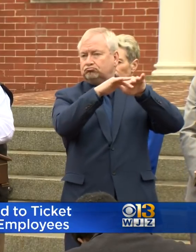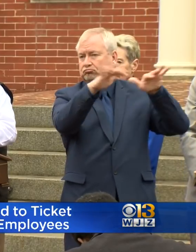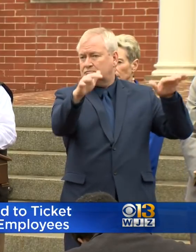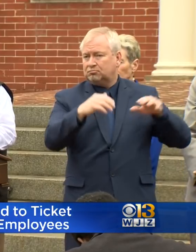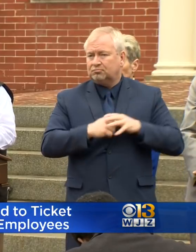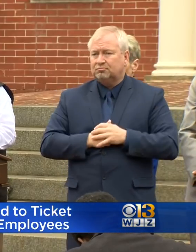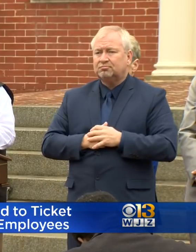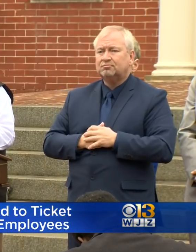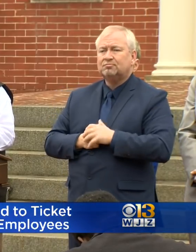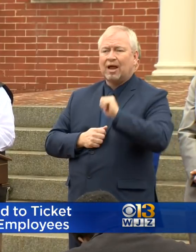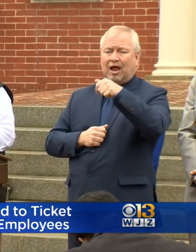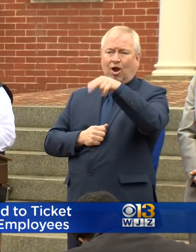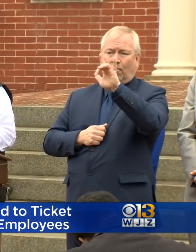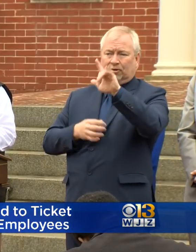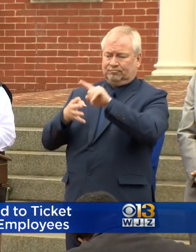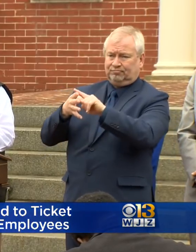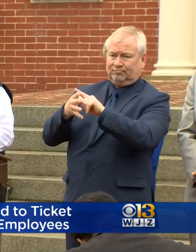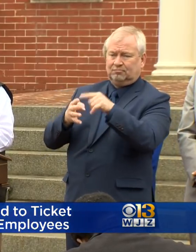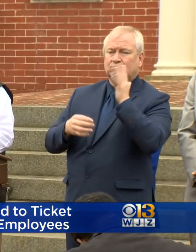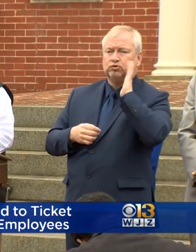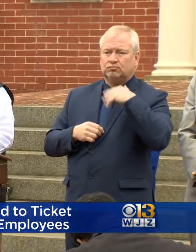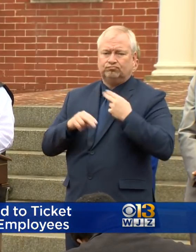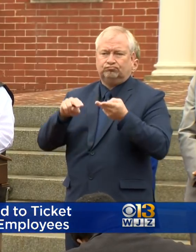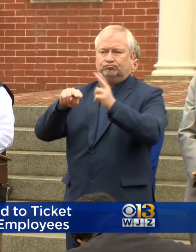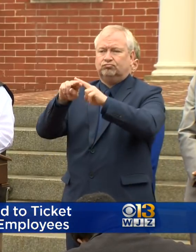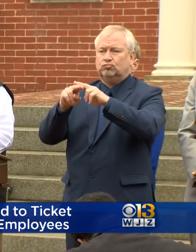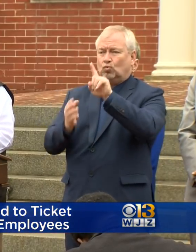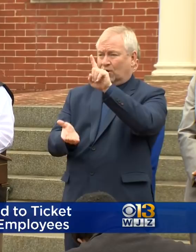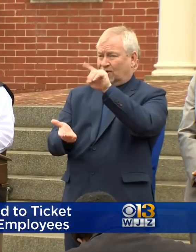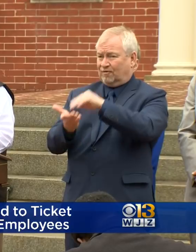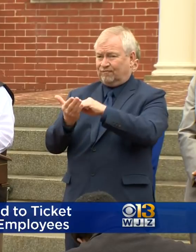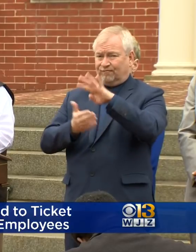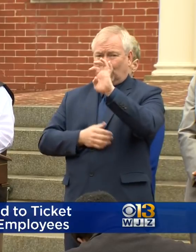an additional 1,400 beds open